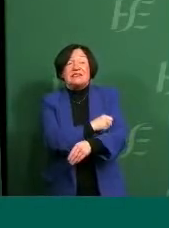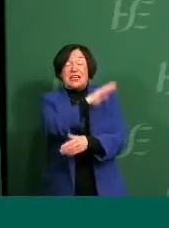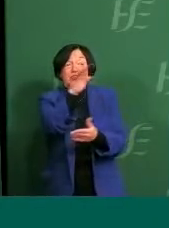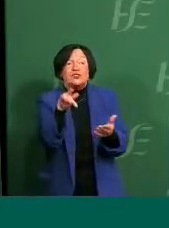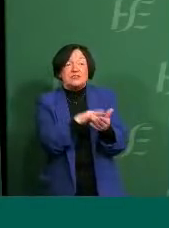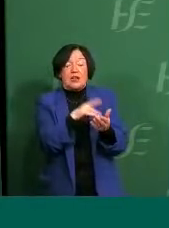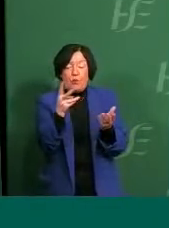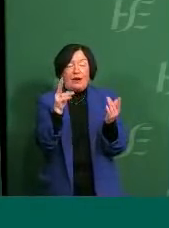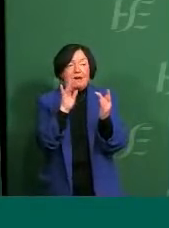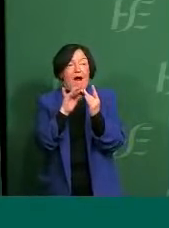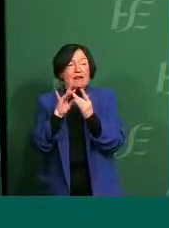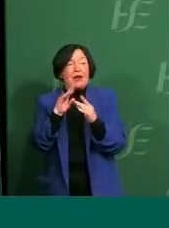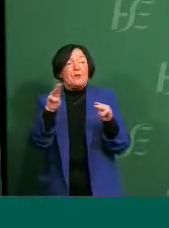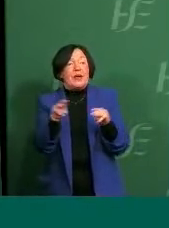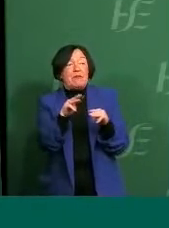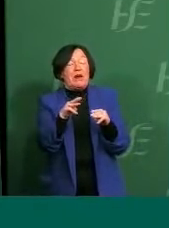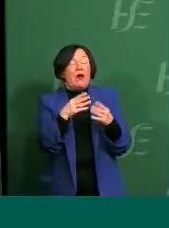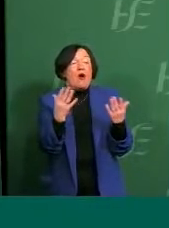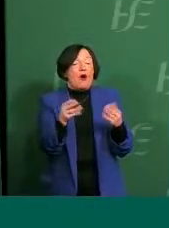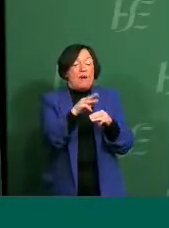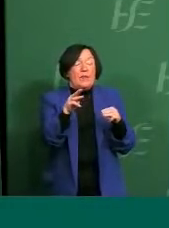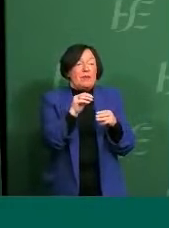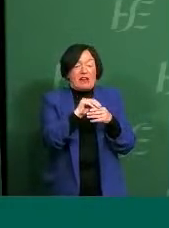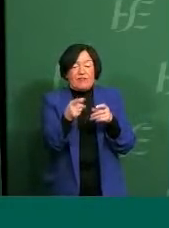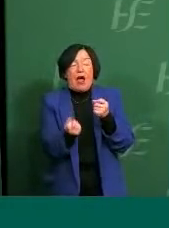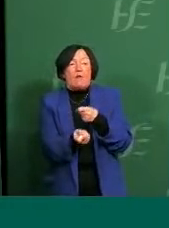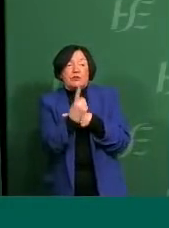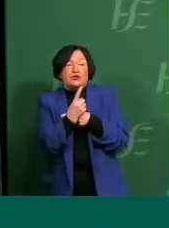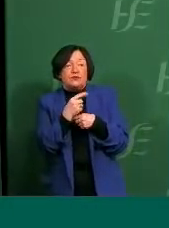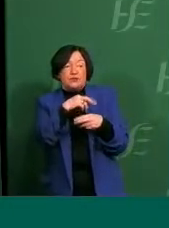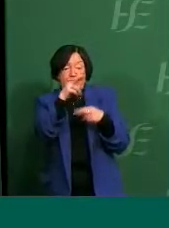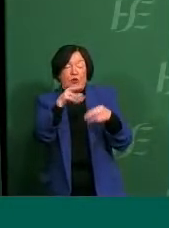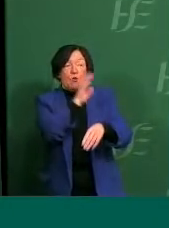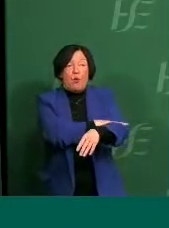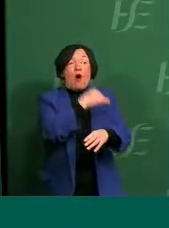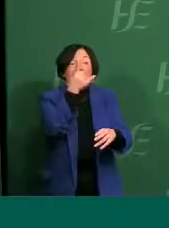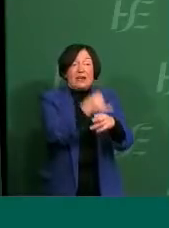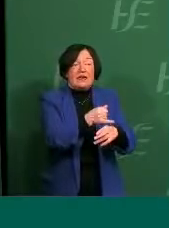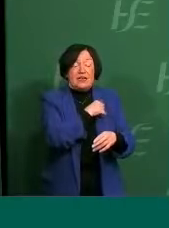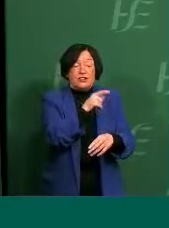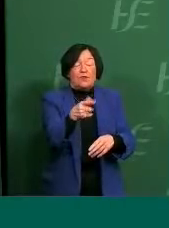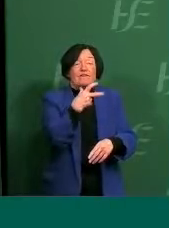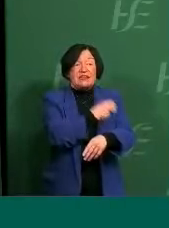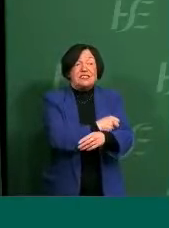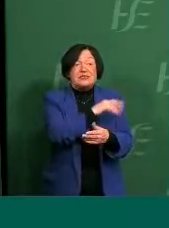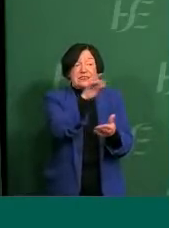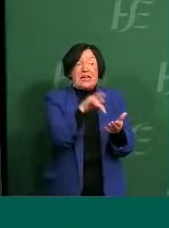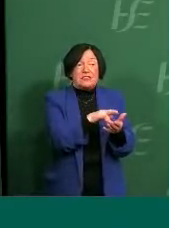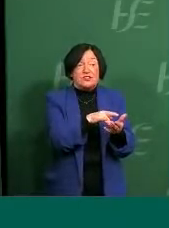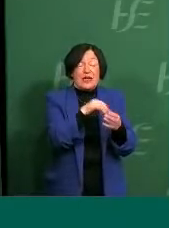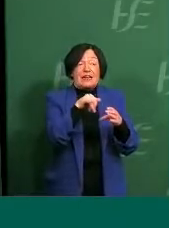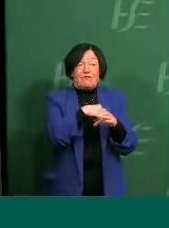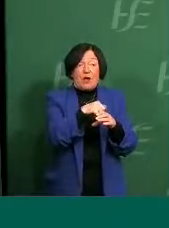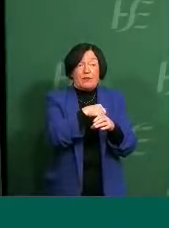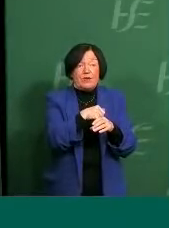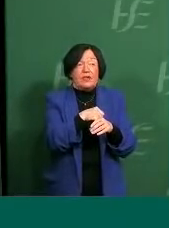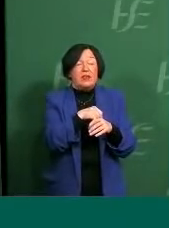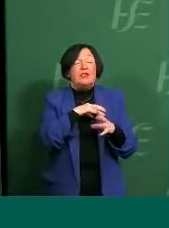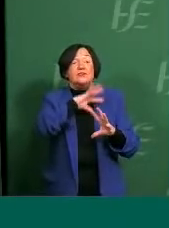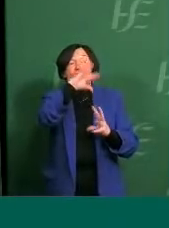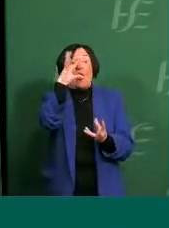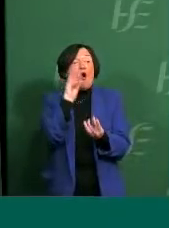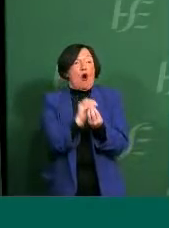will contact people, or indeed people have the opportunity around the walk-ins into vaccine centres or pharmacies. So in